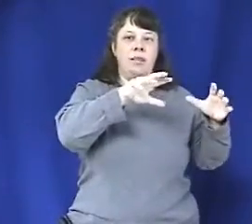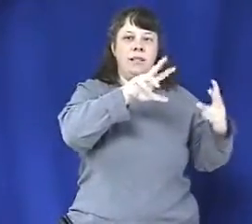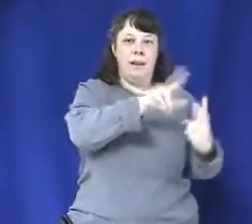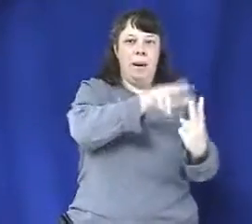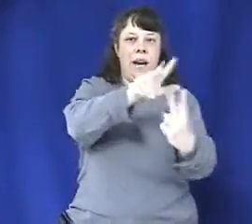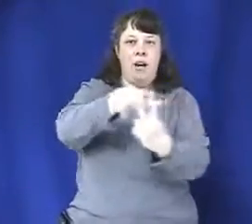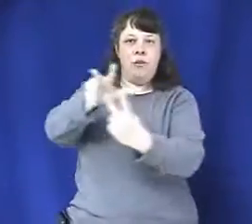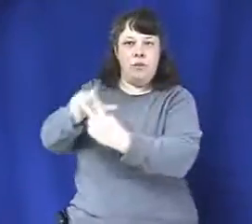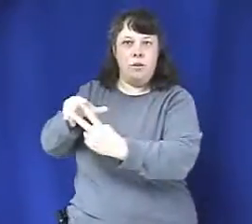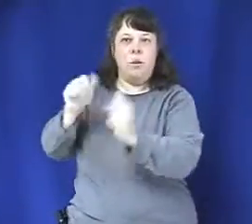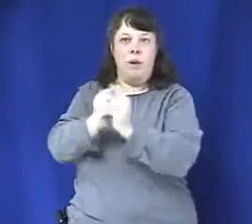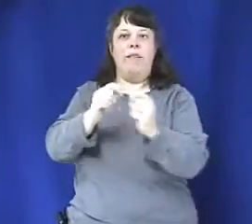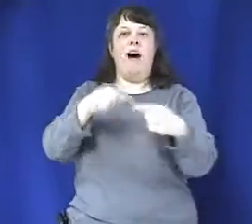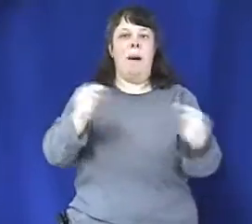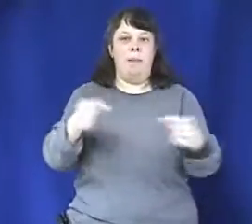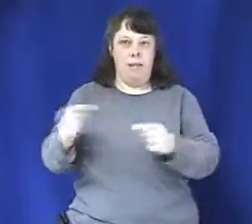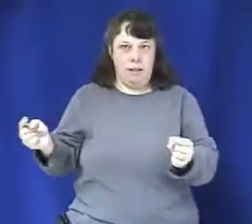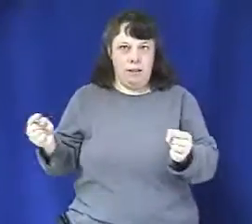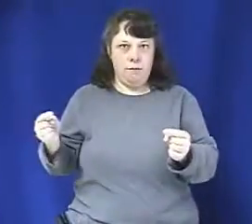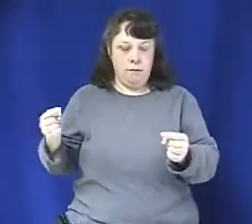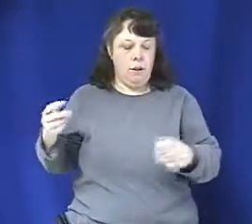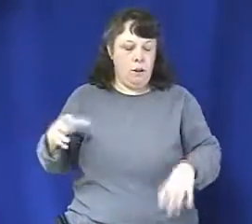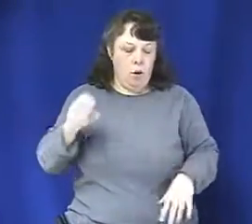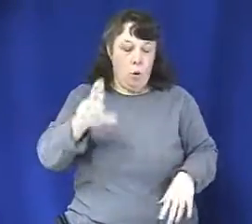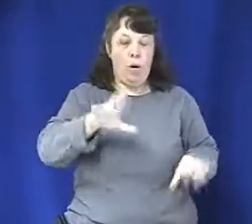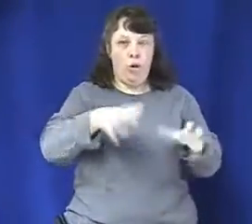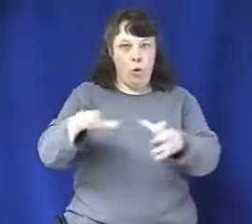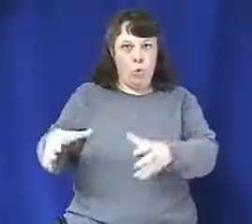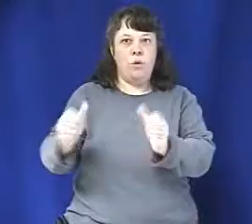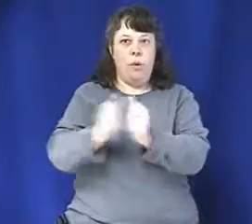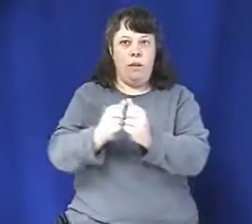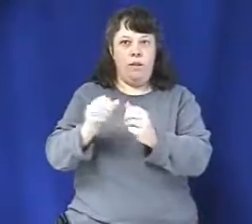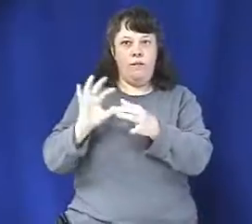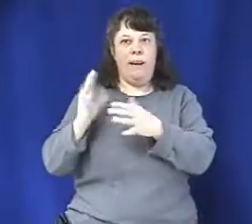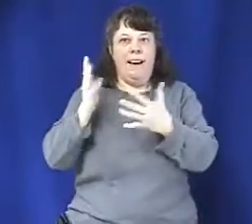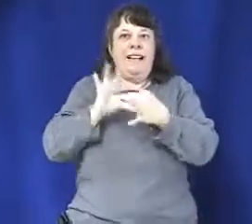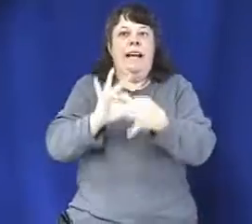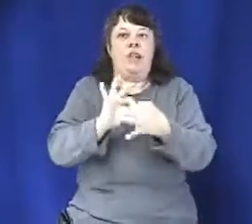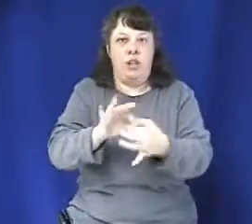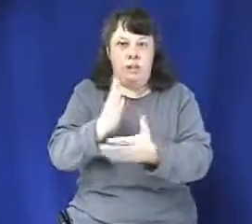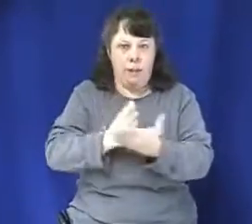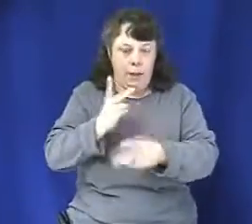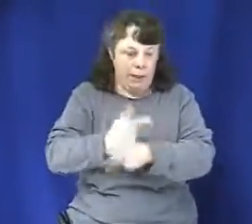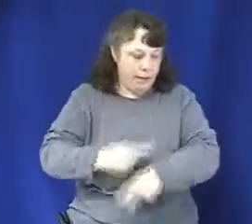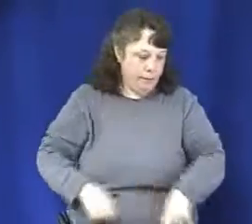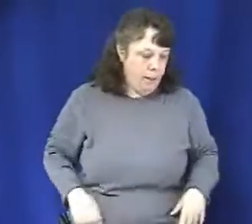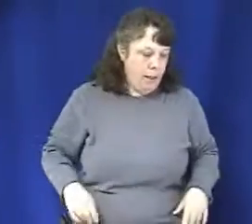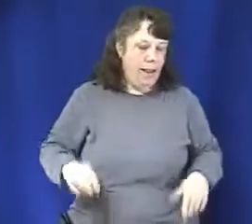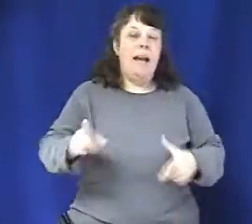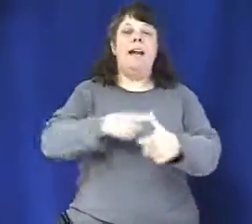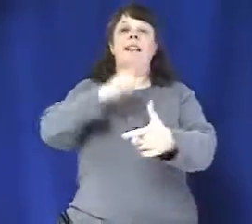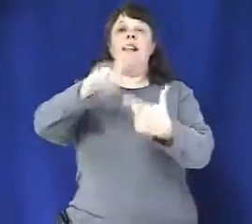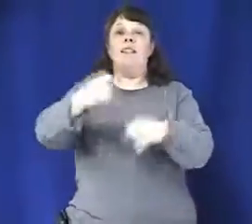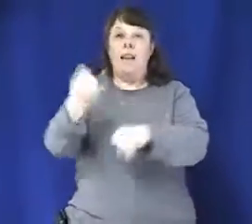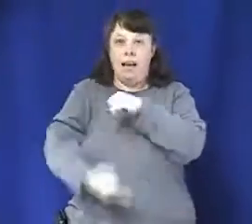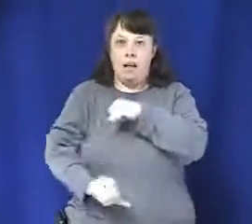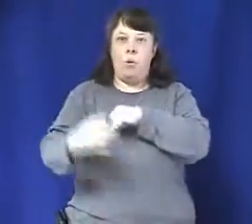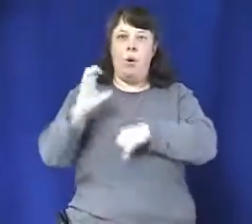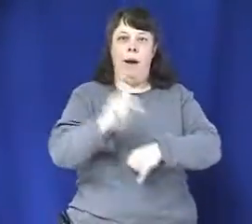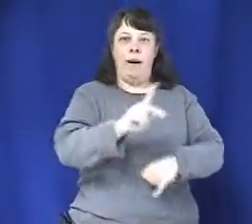presented in pairs with opposites or in groups with a connection of some kind. And then at the end, we'll go back